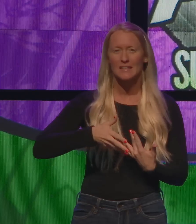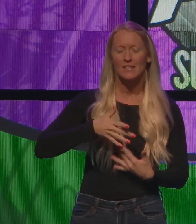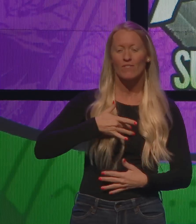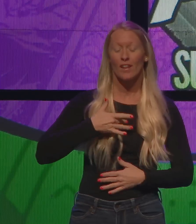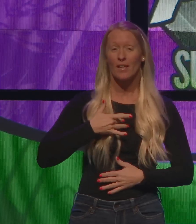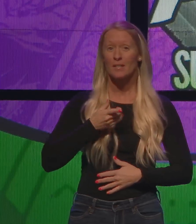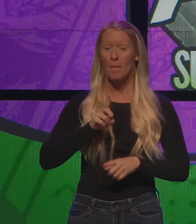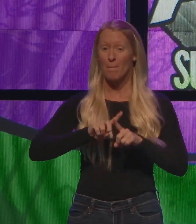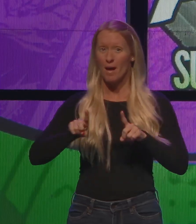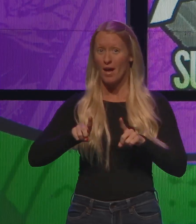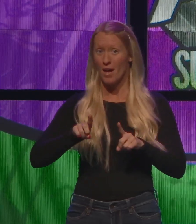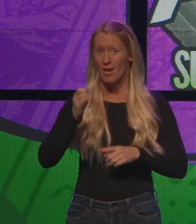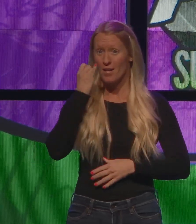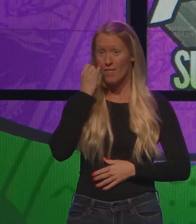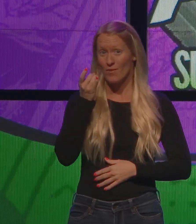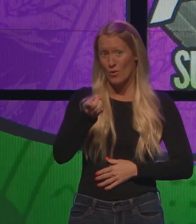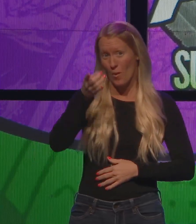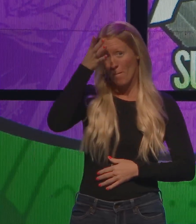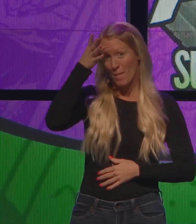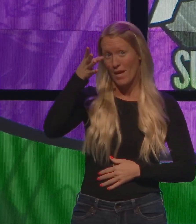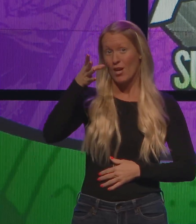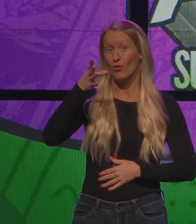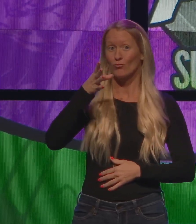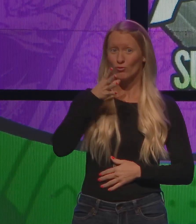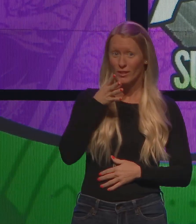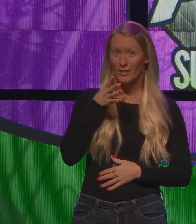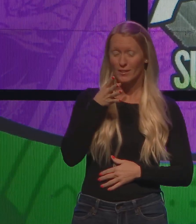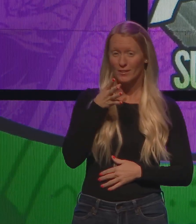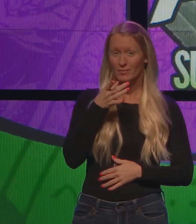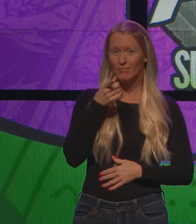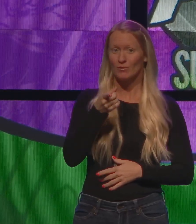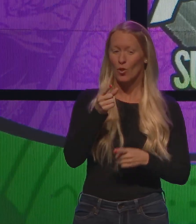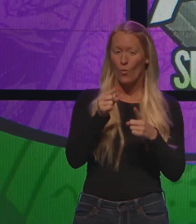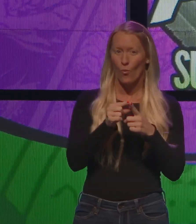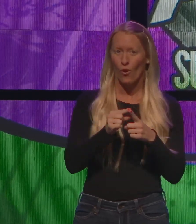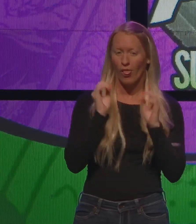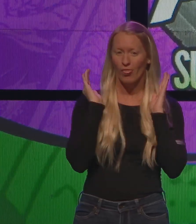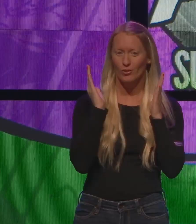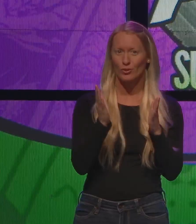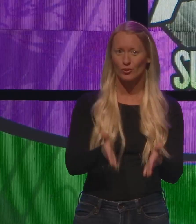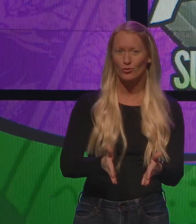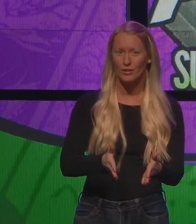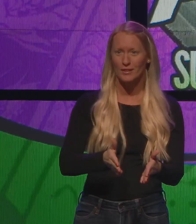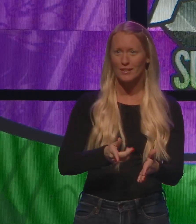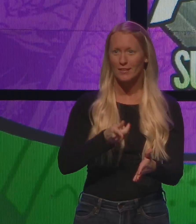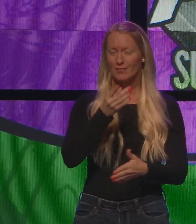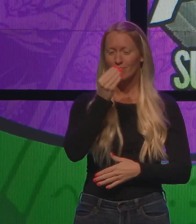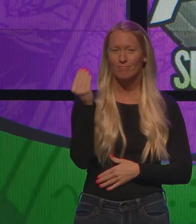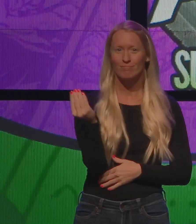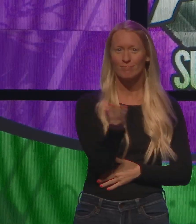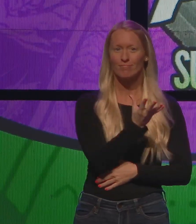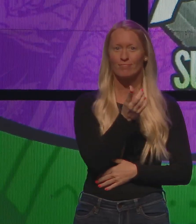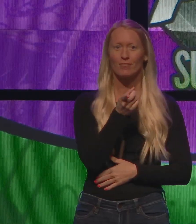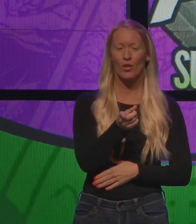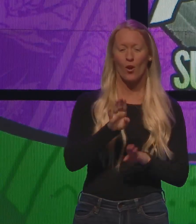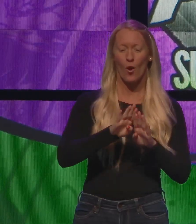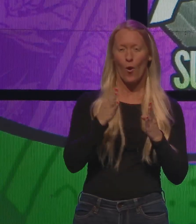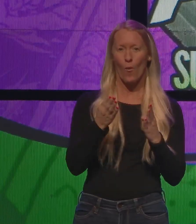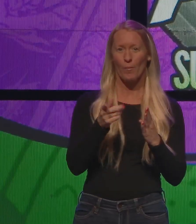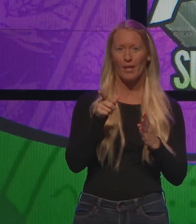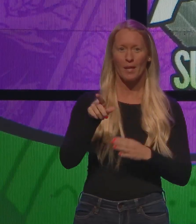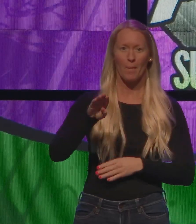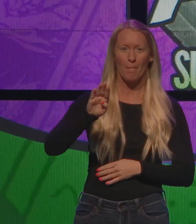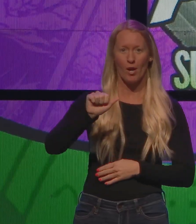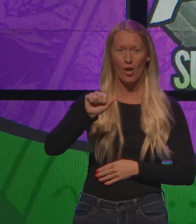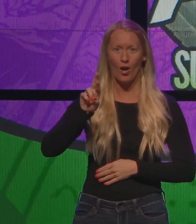on the street is there is a open bar night for parents to attend at 8